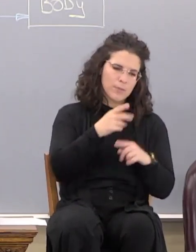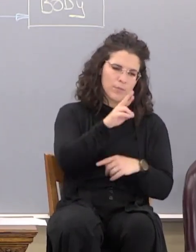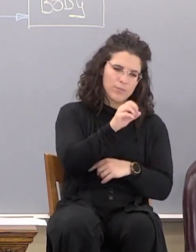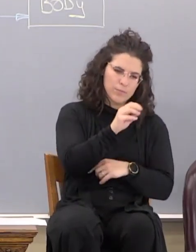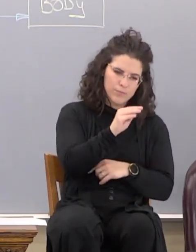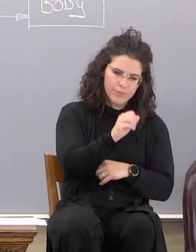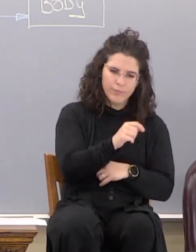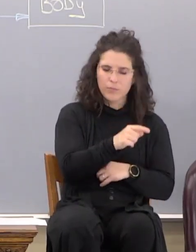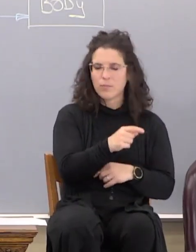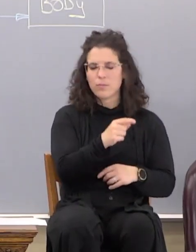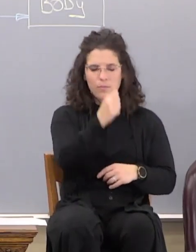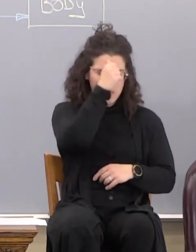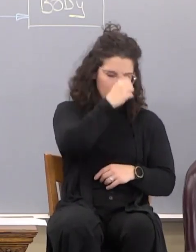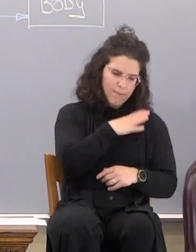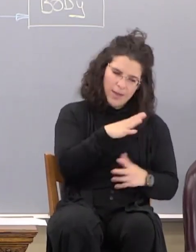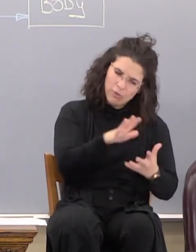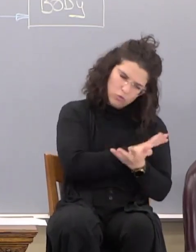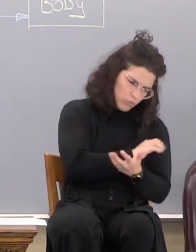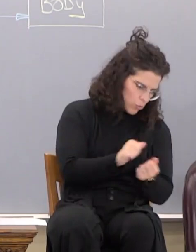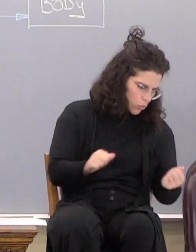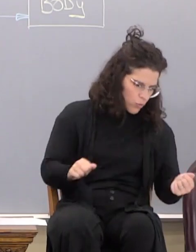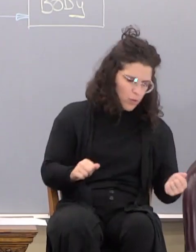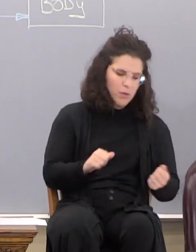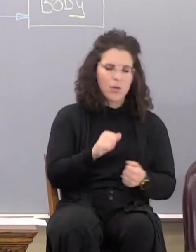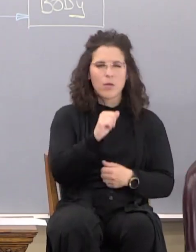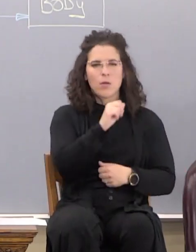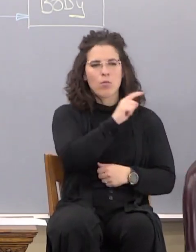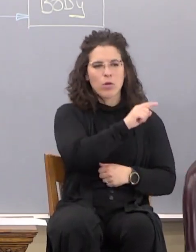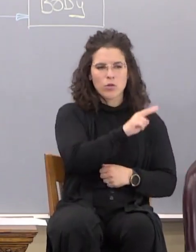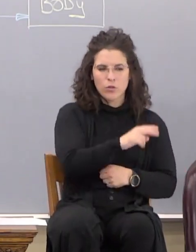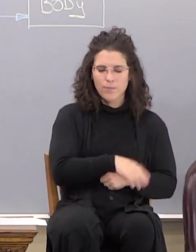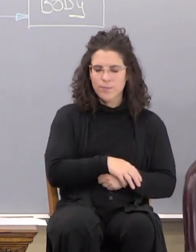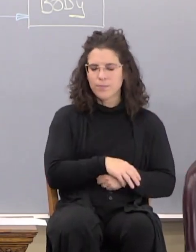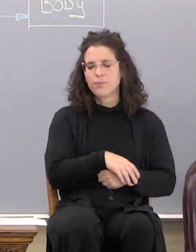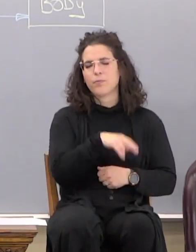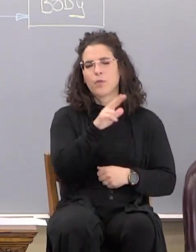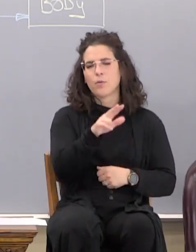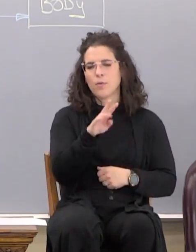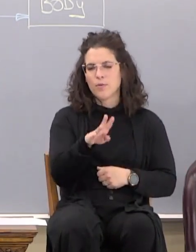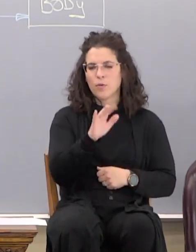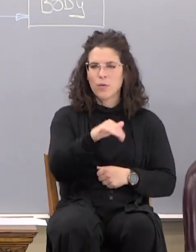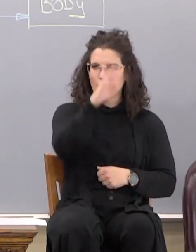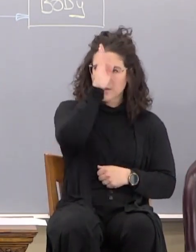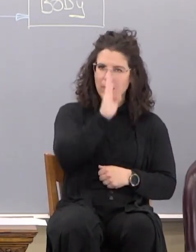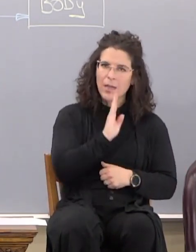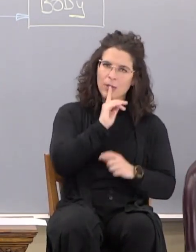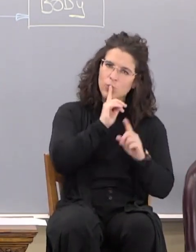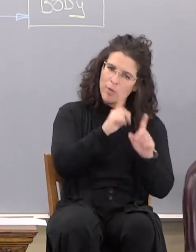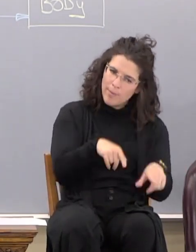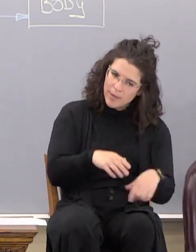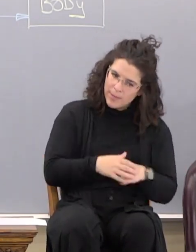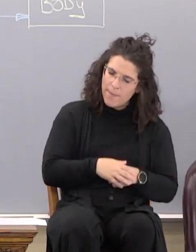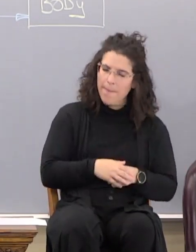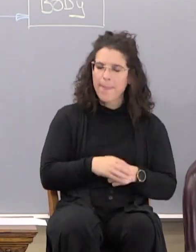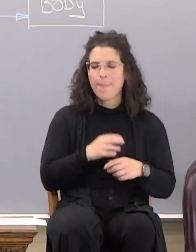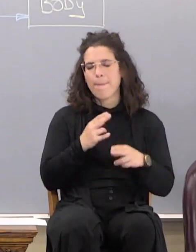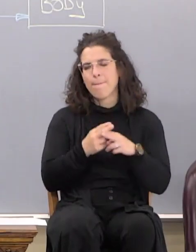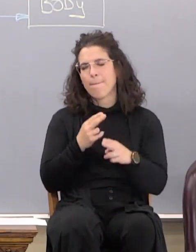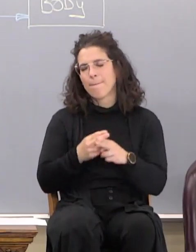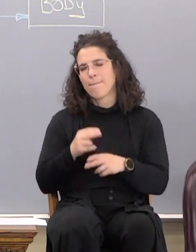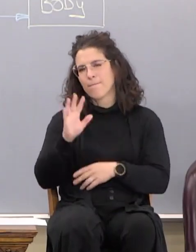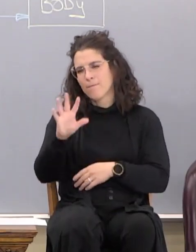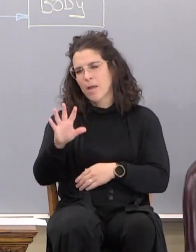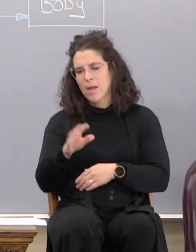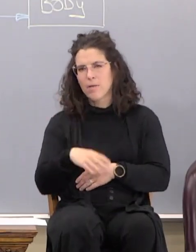man's ruin. Then he talked about chapter 3 and 4, that's God's remedy. Then he called chapter